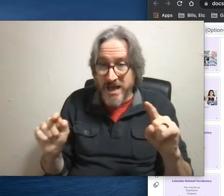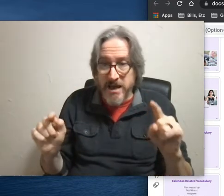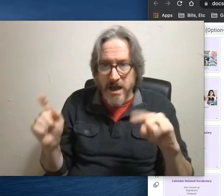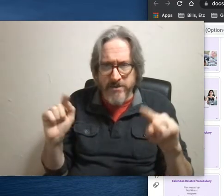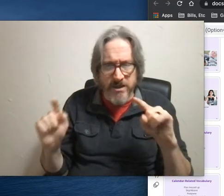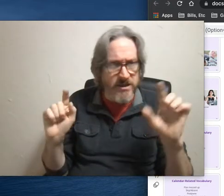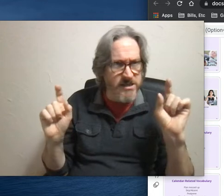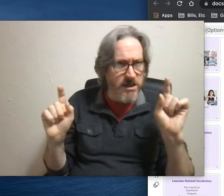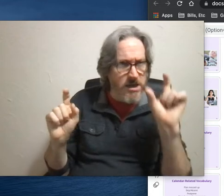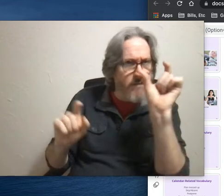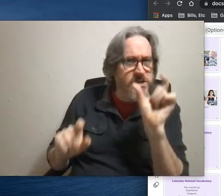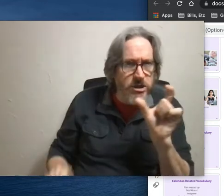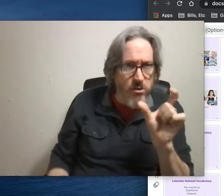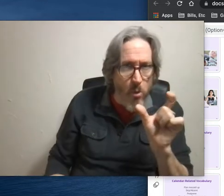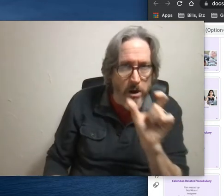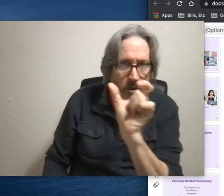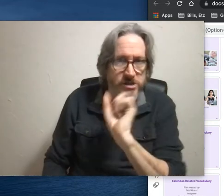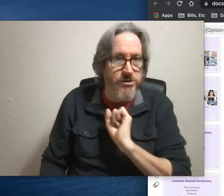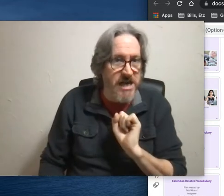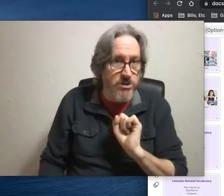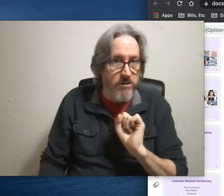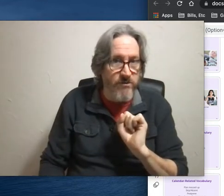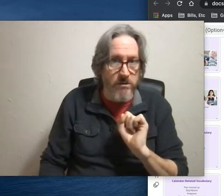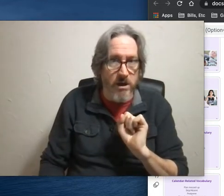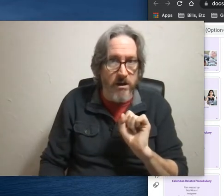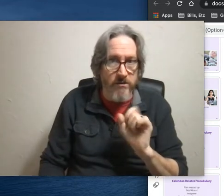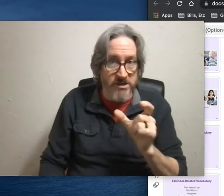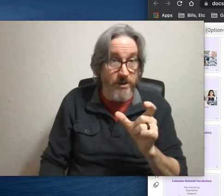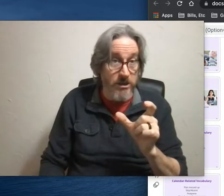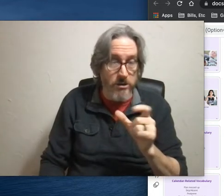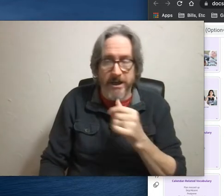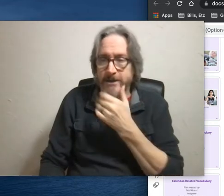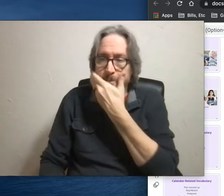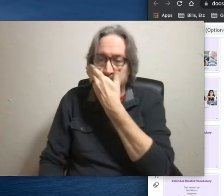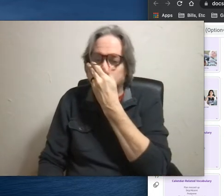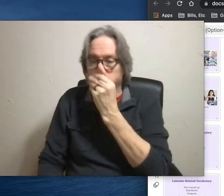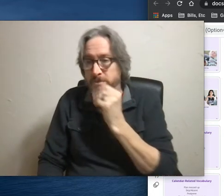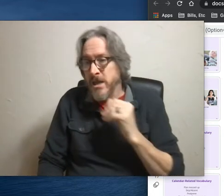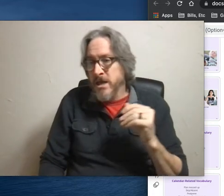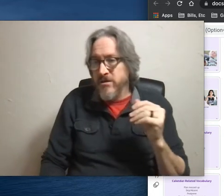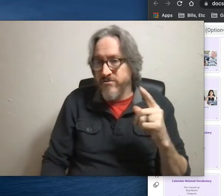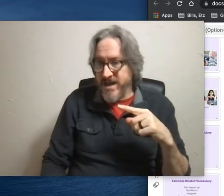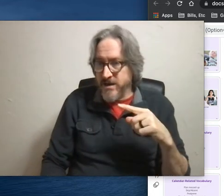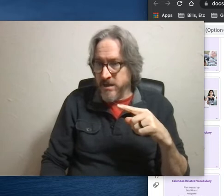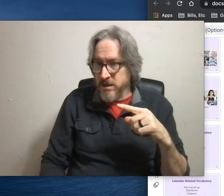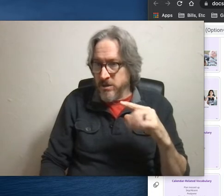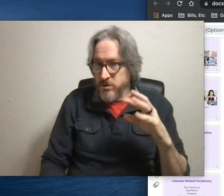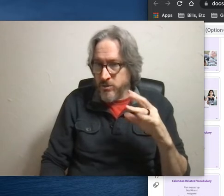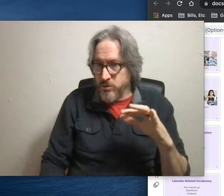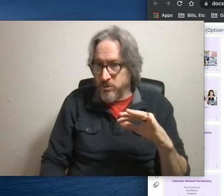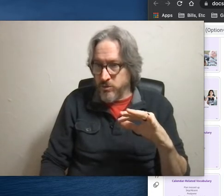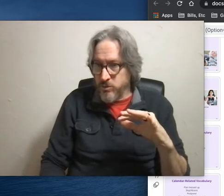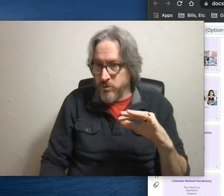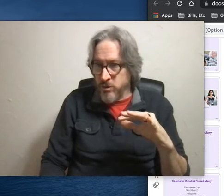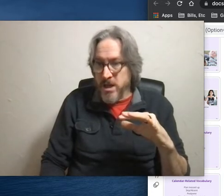So that I think is conversation one. What does your schedule of this week look like? Then